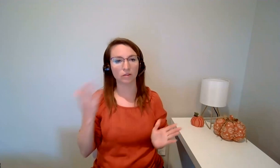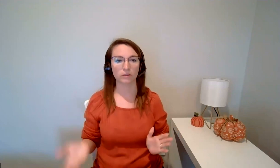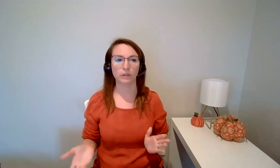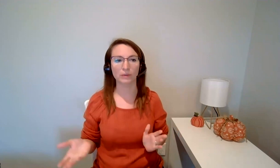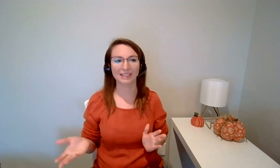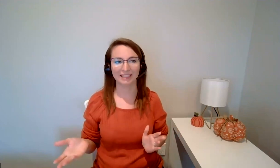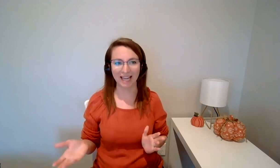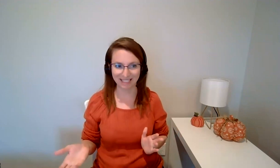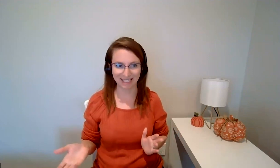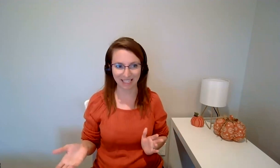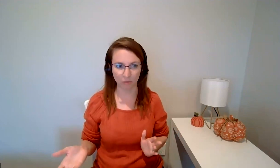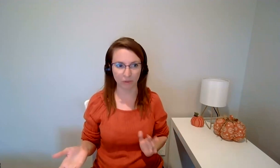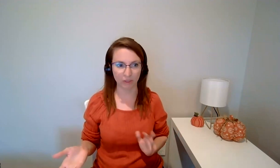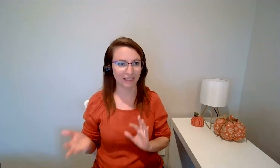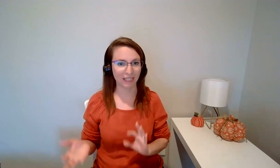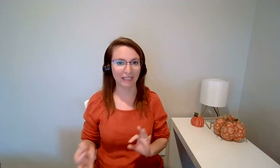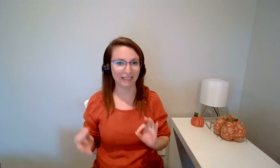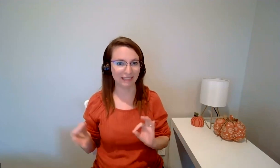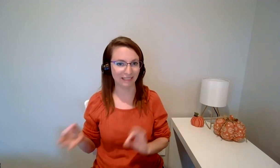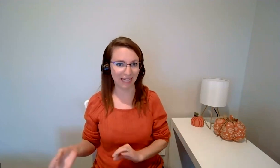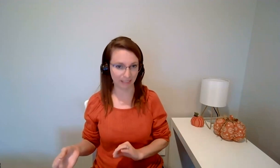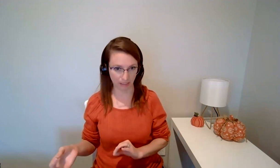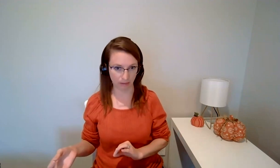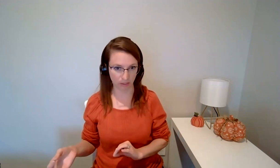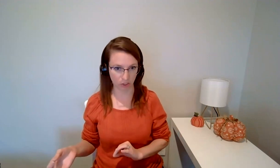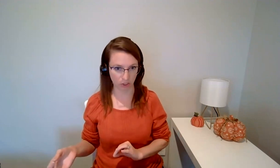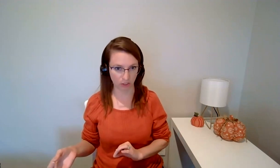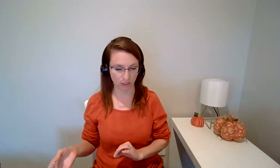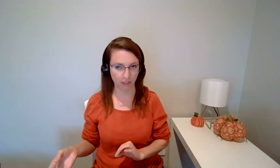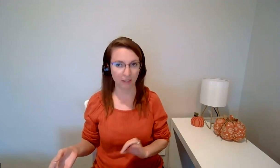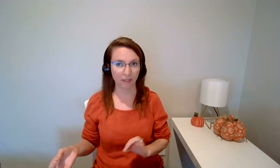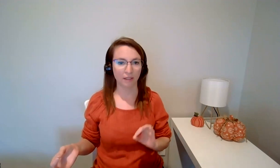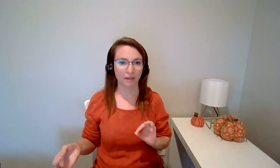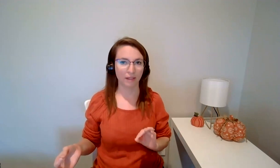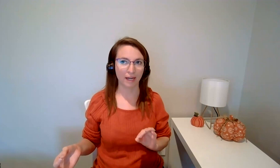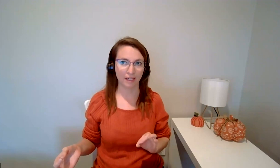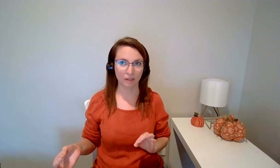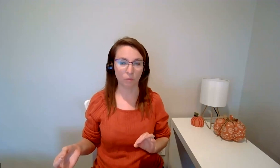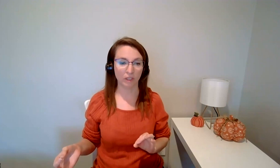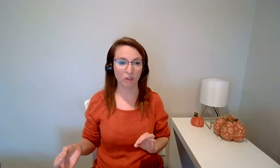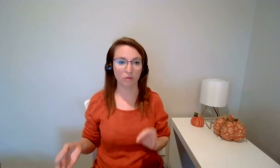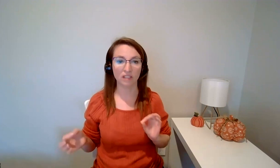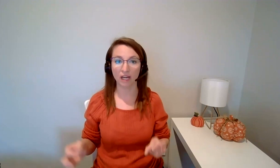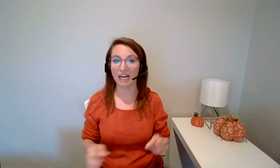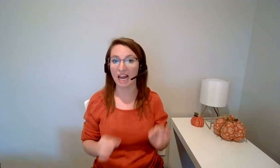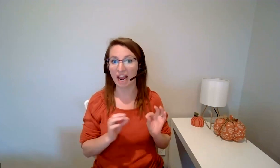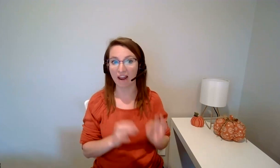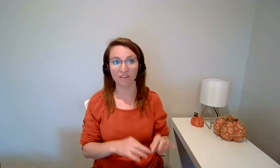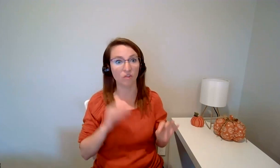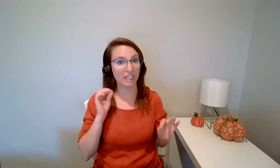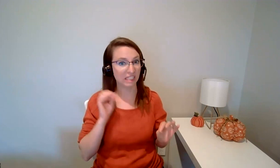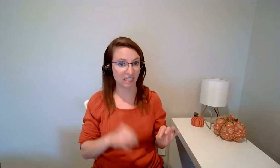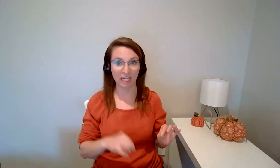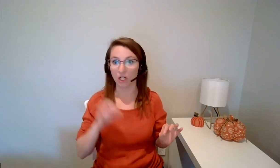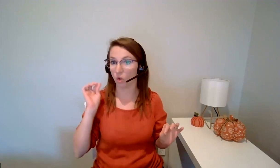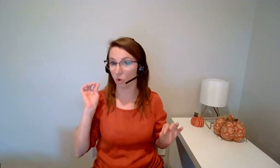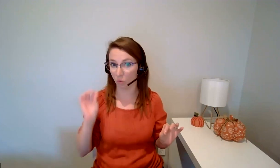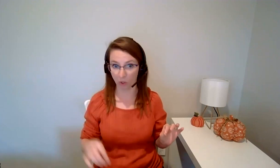there's also SE, which is signed exact English. That is when you sign every single